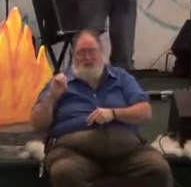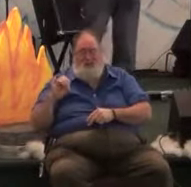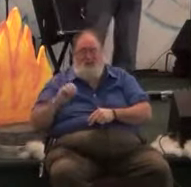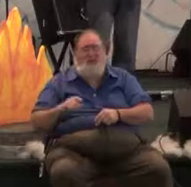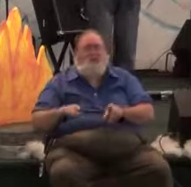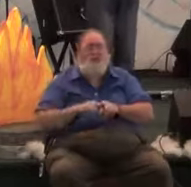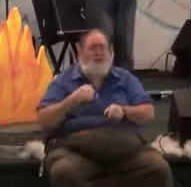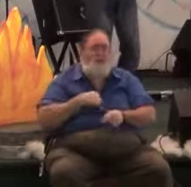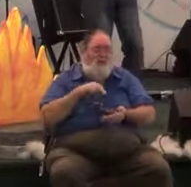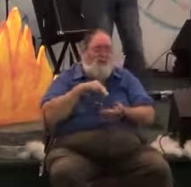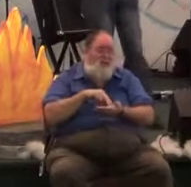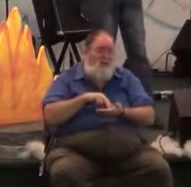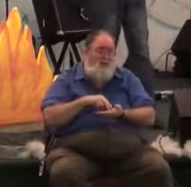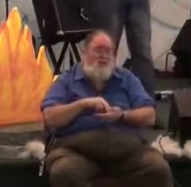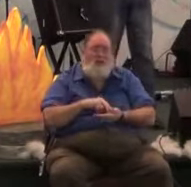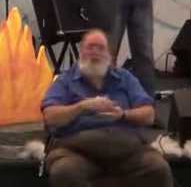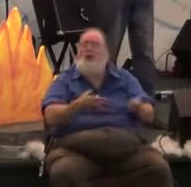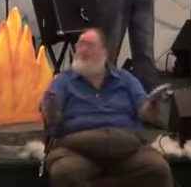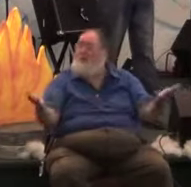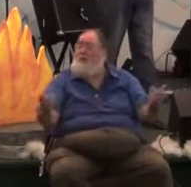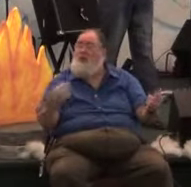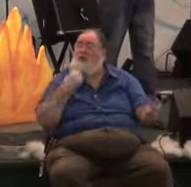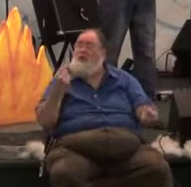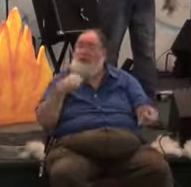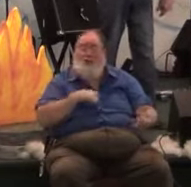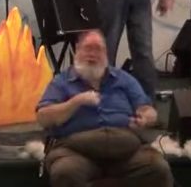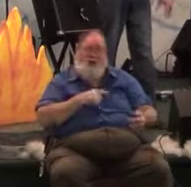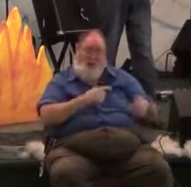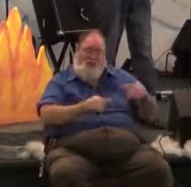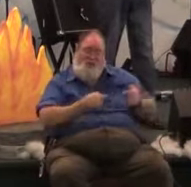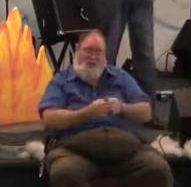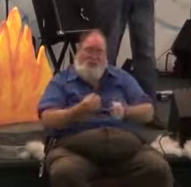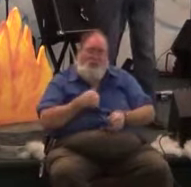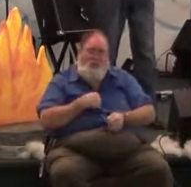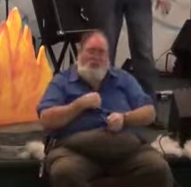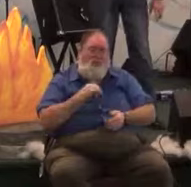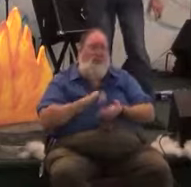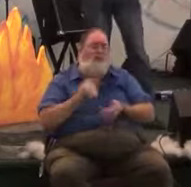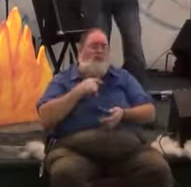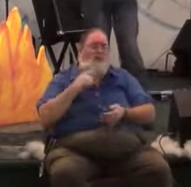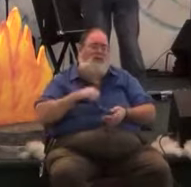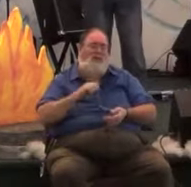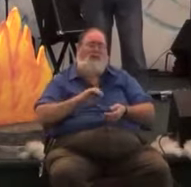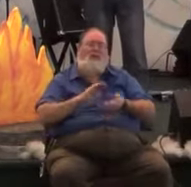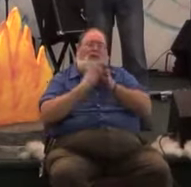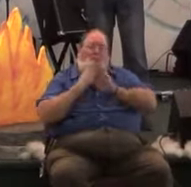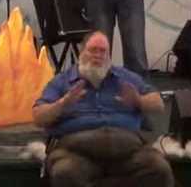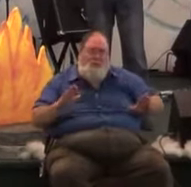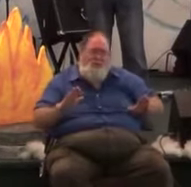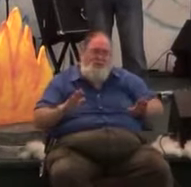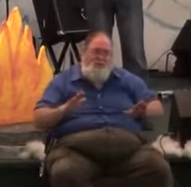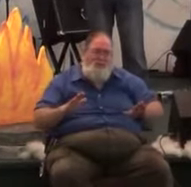all of you are telling me and quarreling with me that we need peace, we need